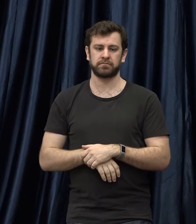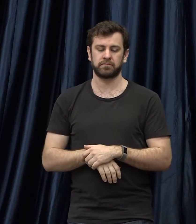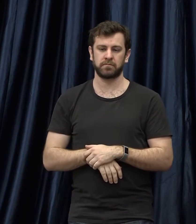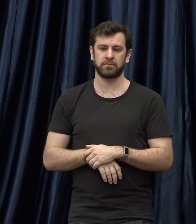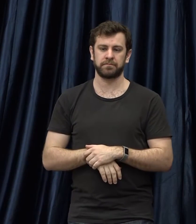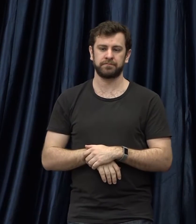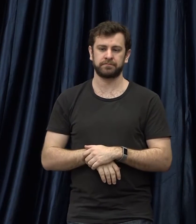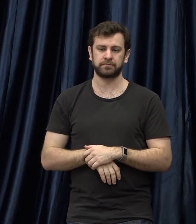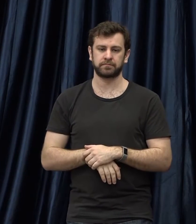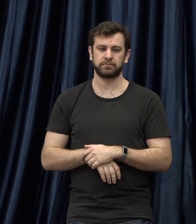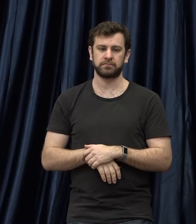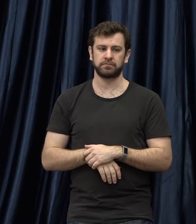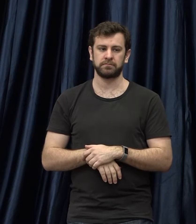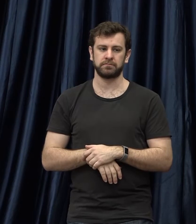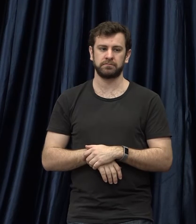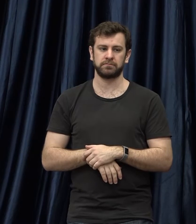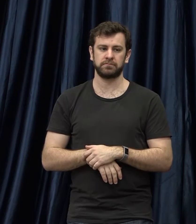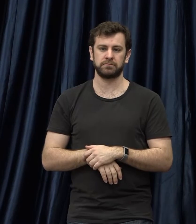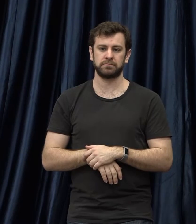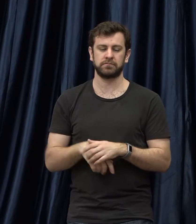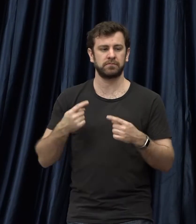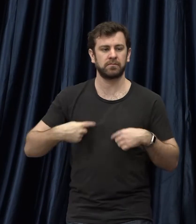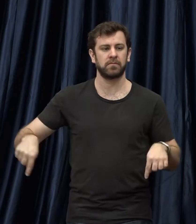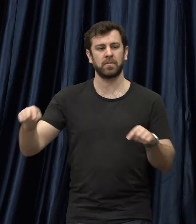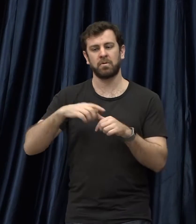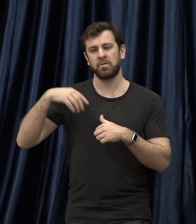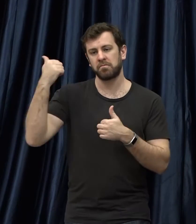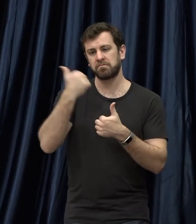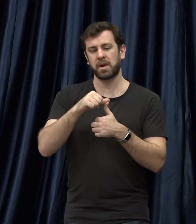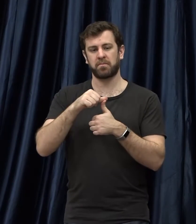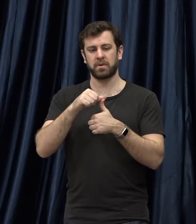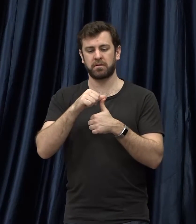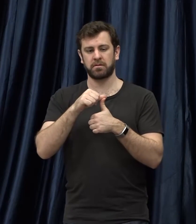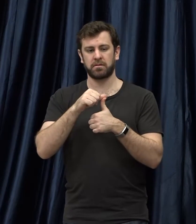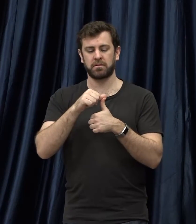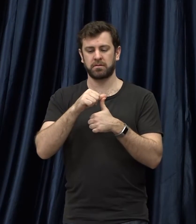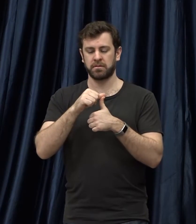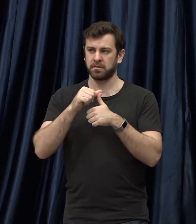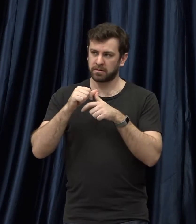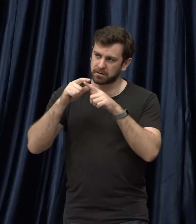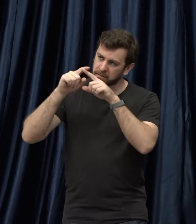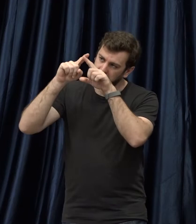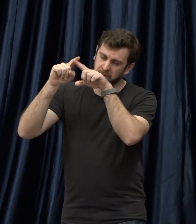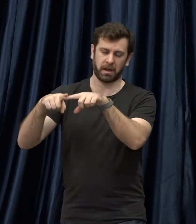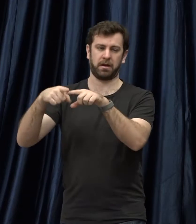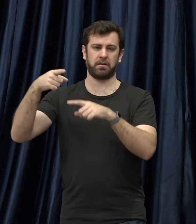We remember the maqam, the position of dependence on